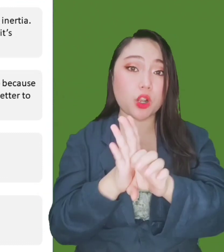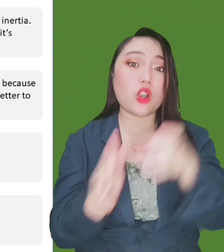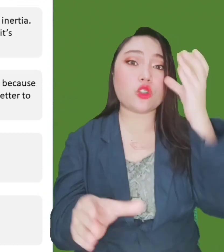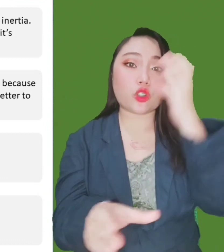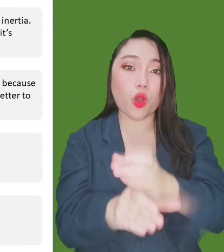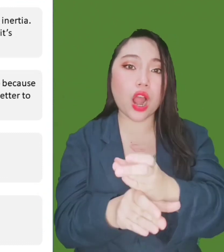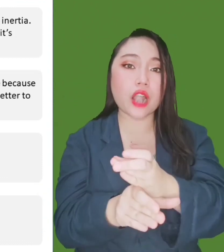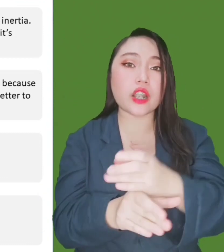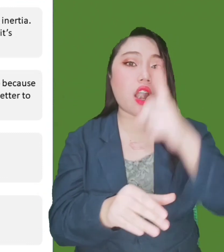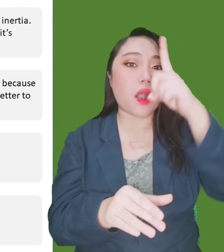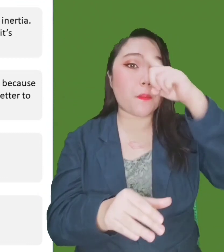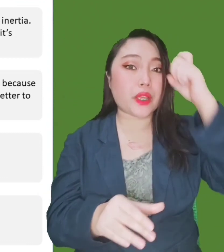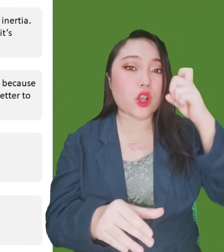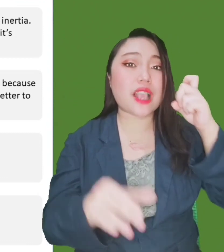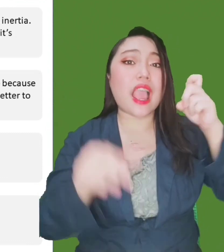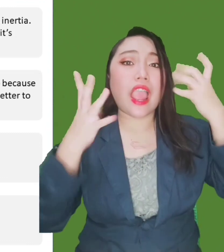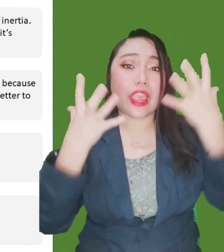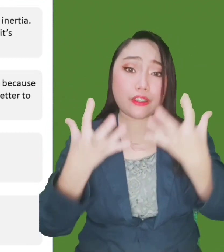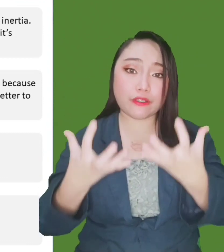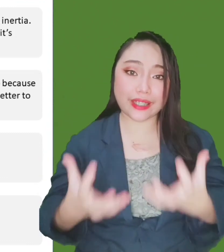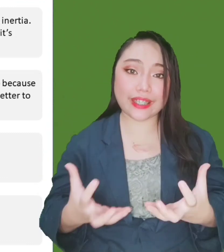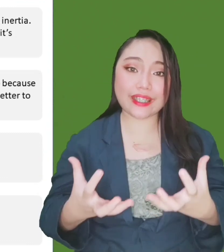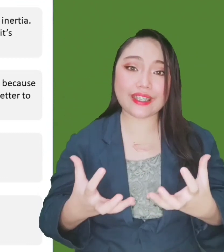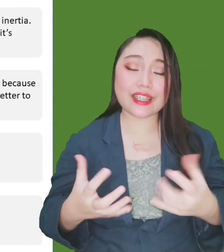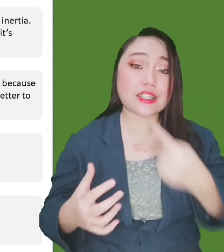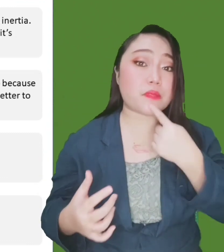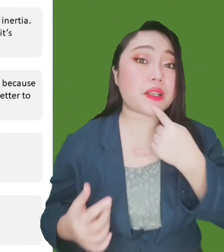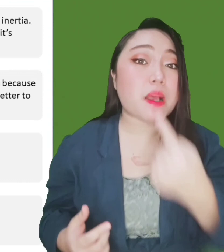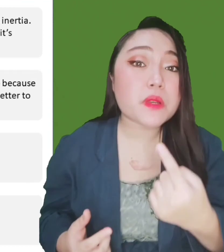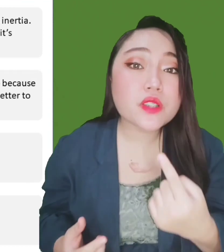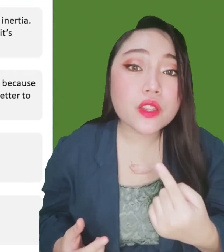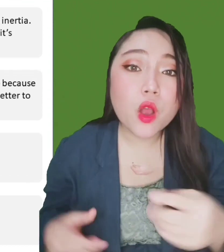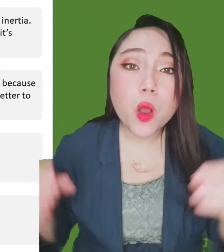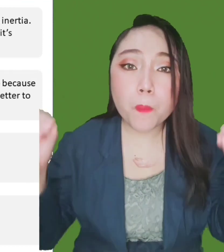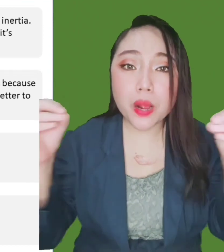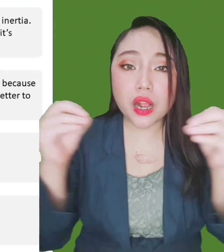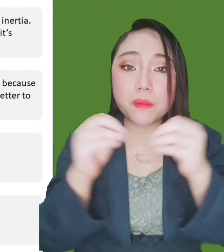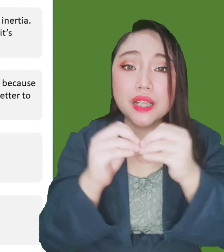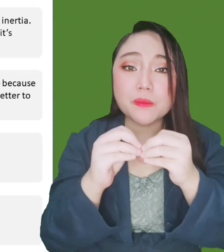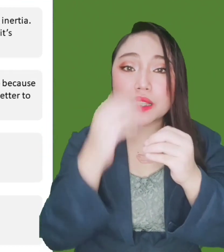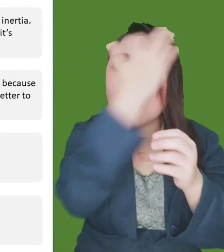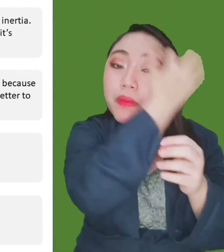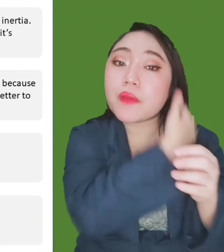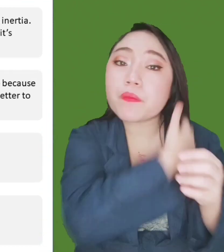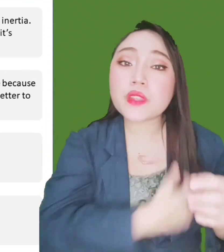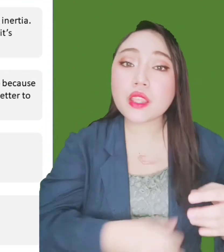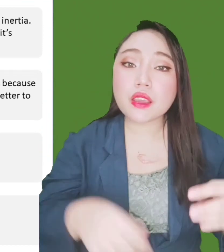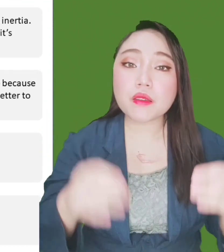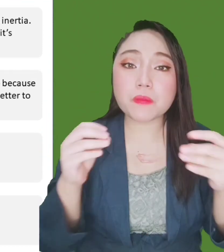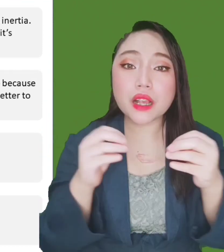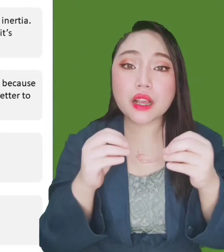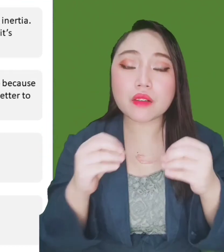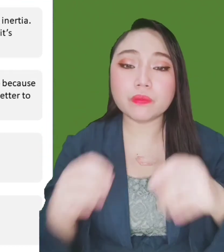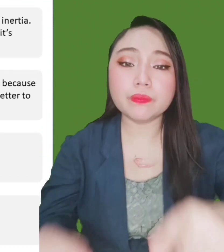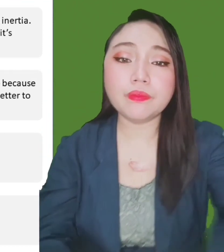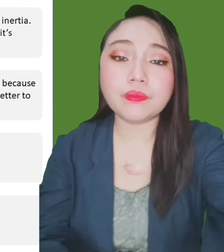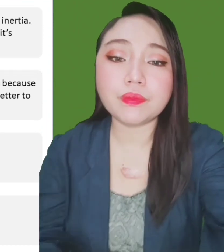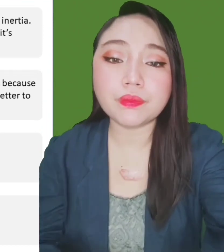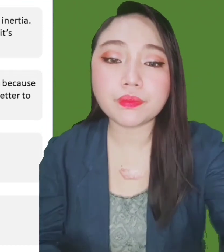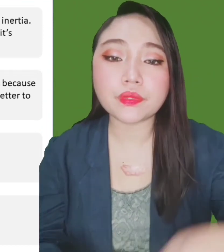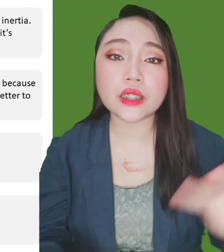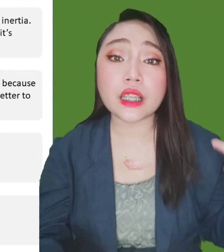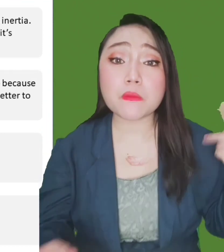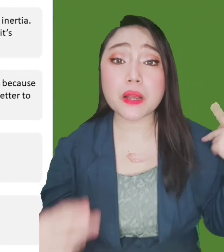inertia. Example, the car is heavy, and I already told you,